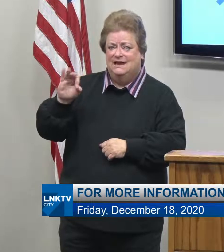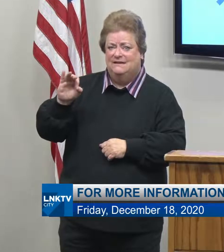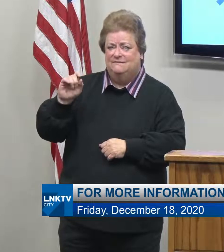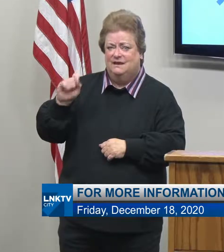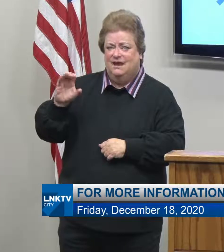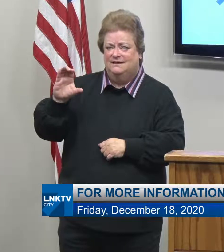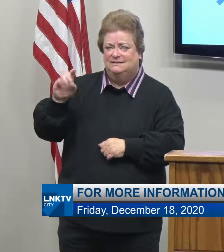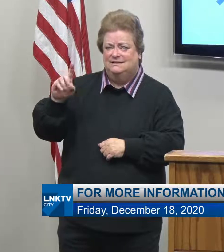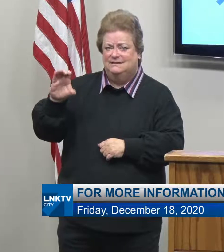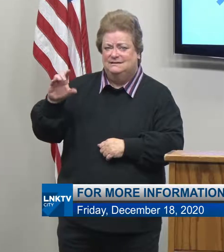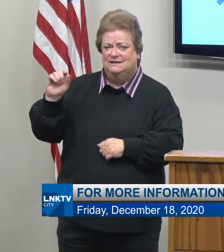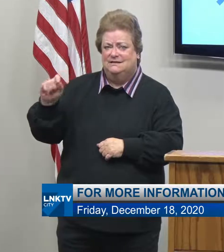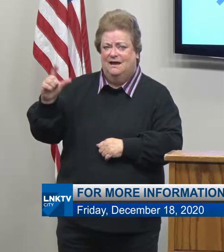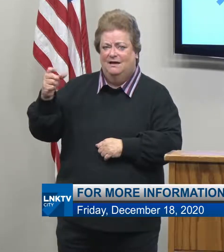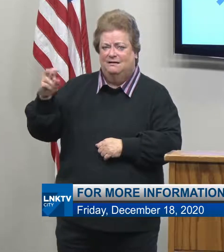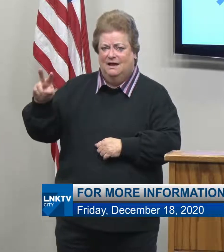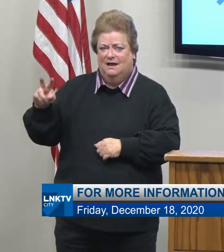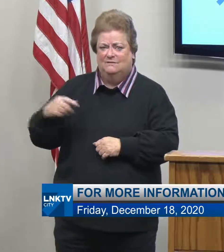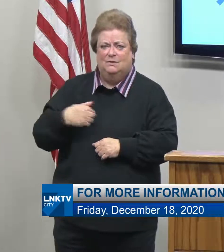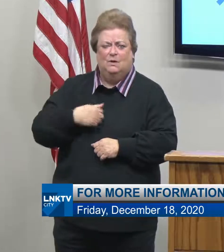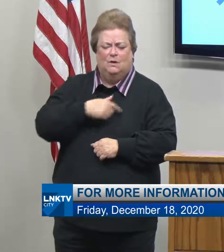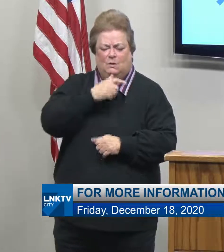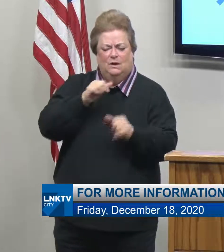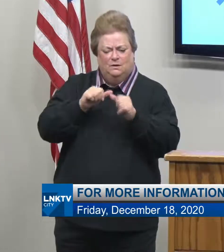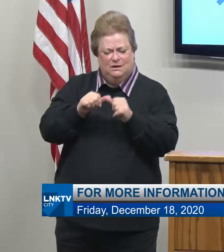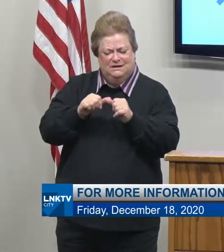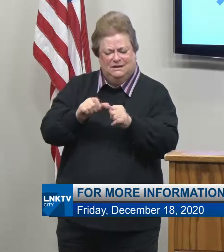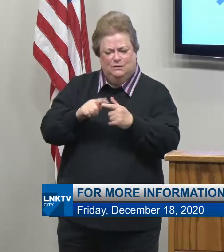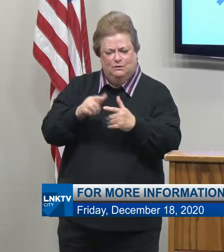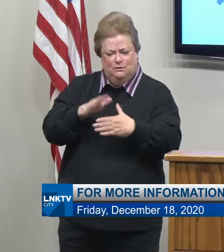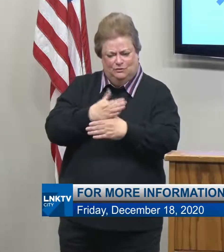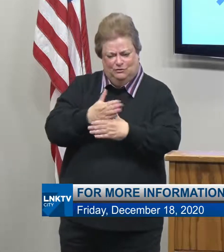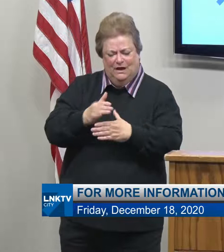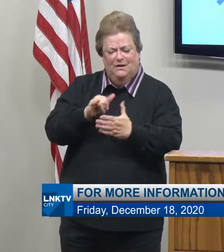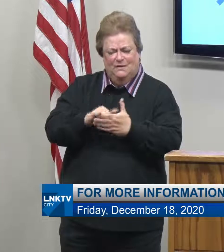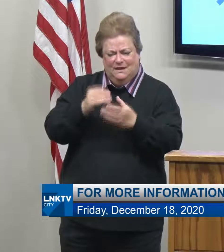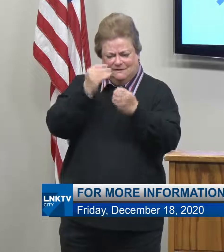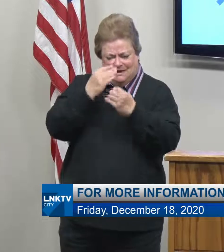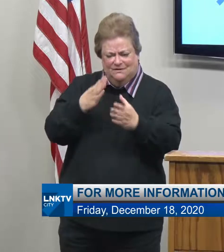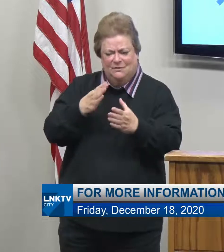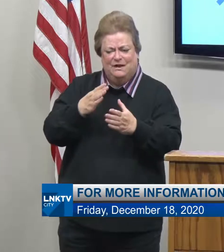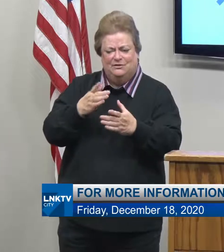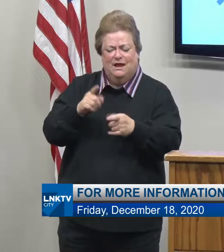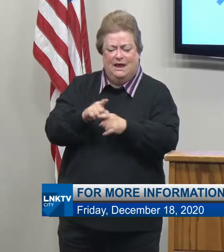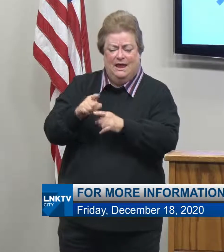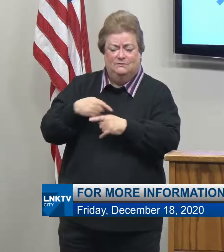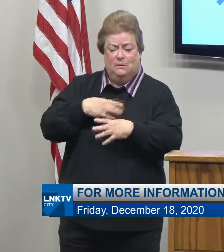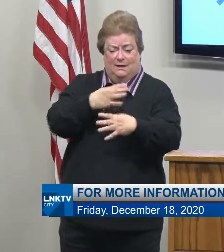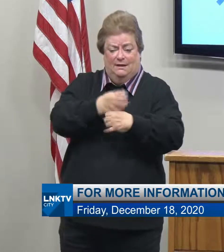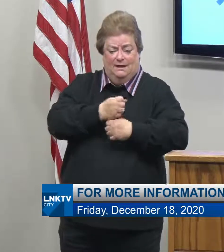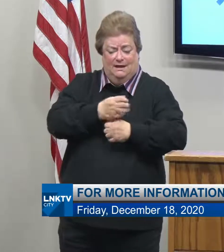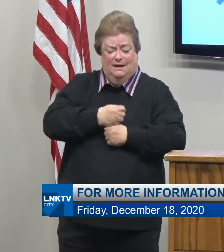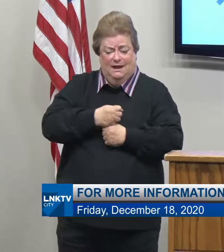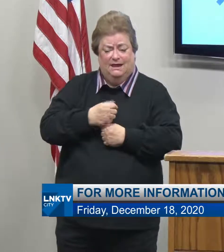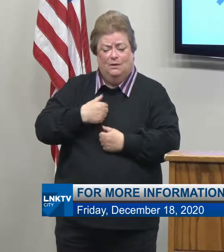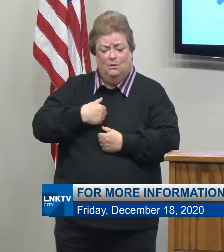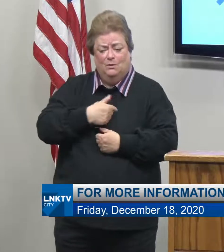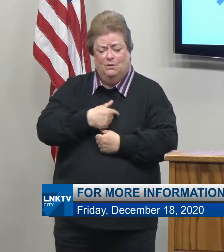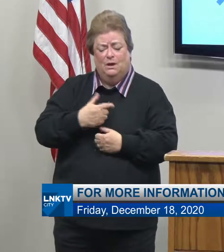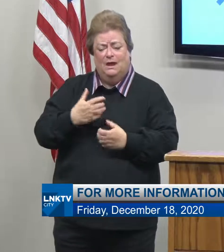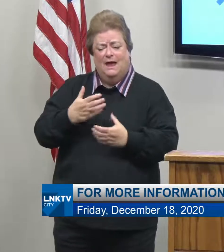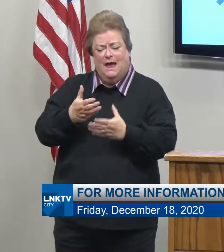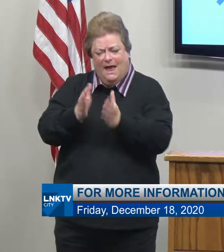vsafe.cdc.gov. We will continue to share vaccine-related information as it becomes available, and we ask for people's